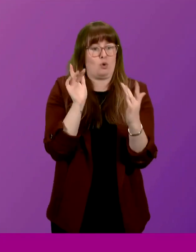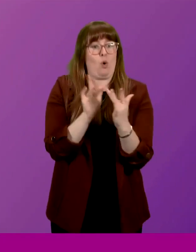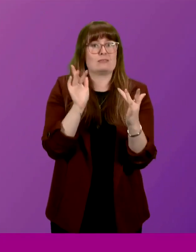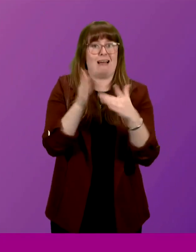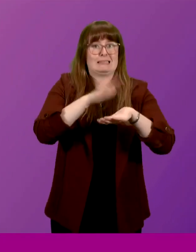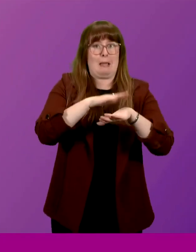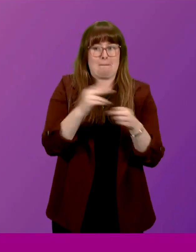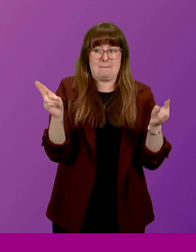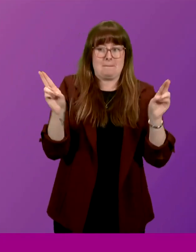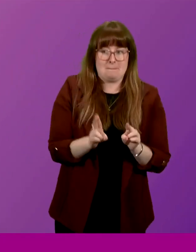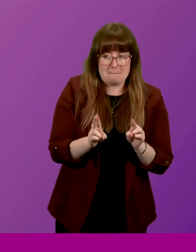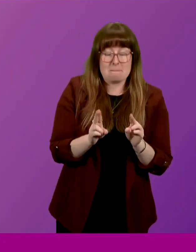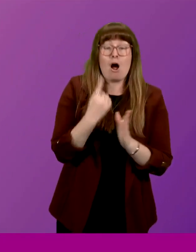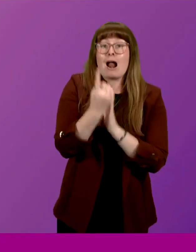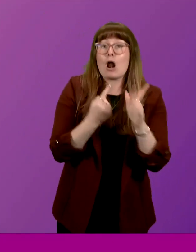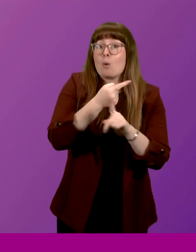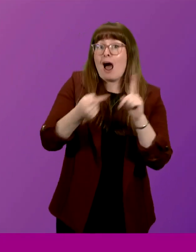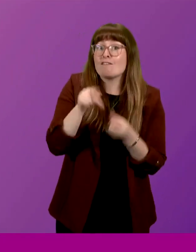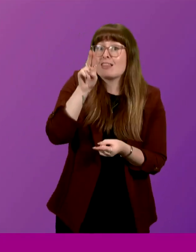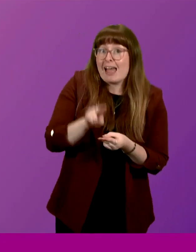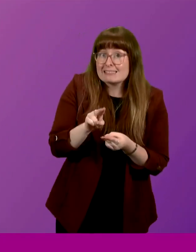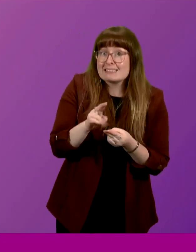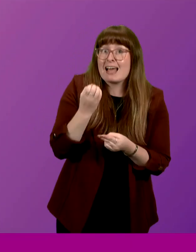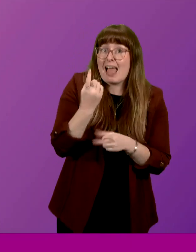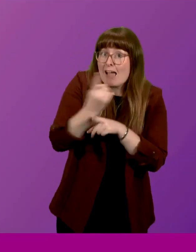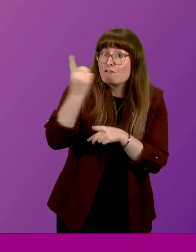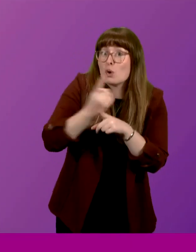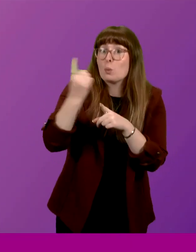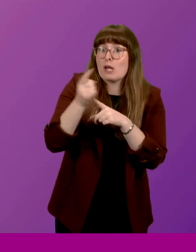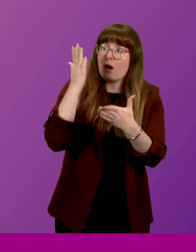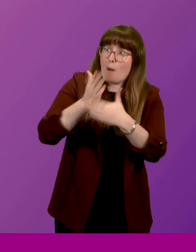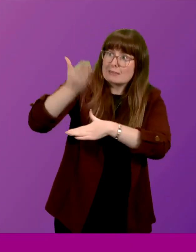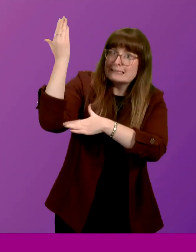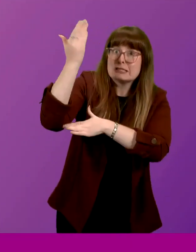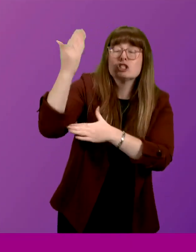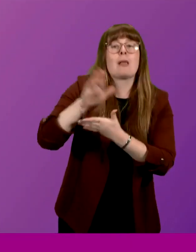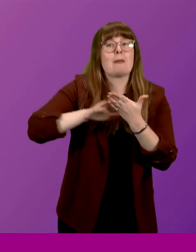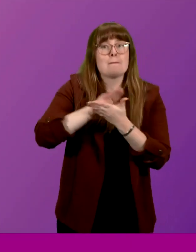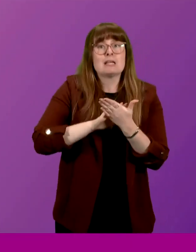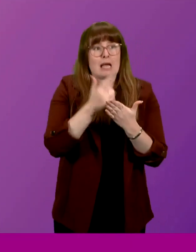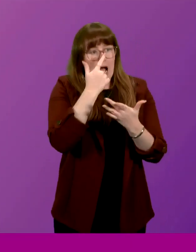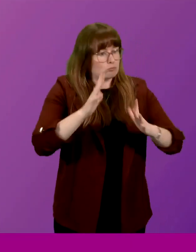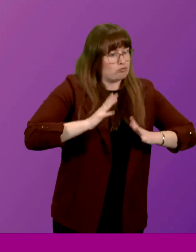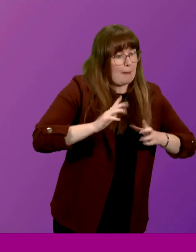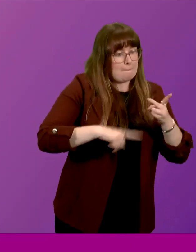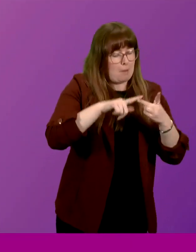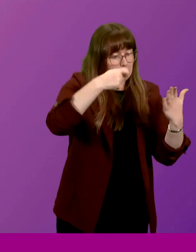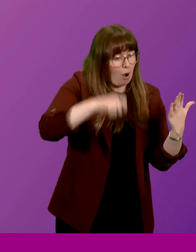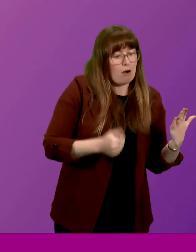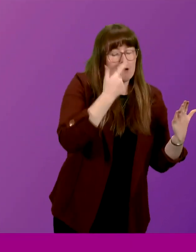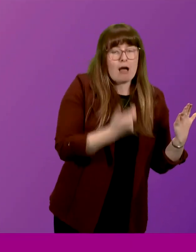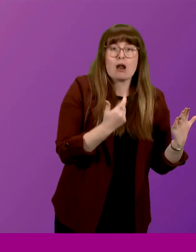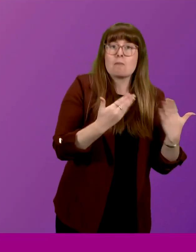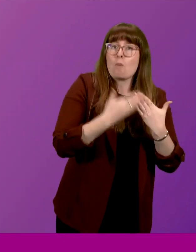An hour and a half less each week in front of class, so more time to do lesson prep, to do marking, and all the other